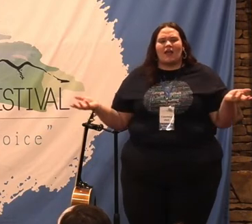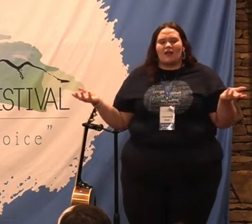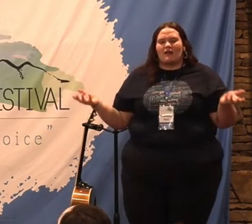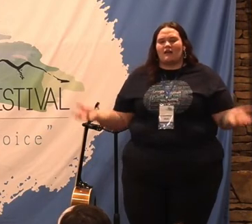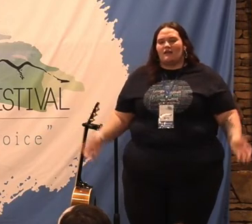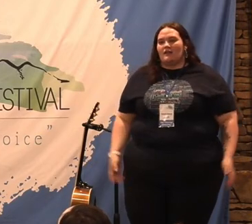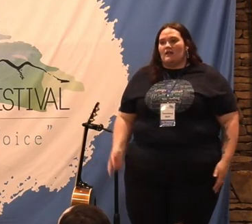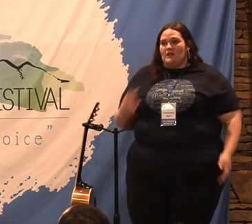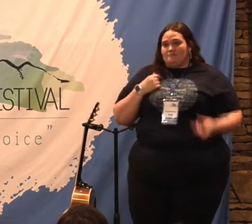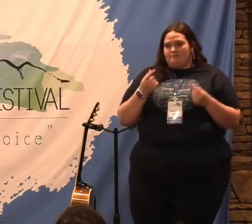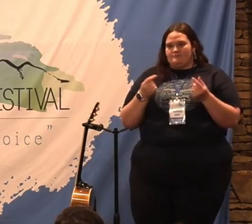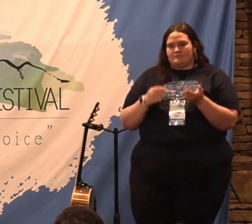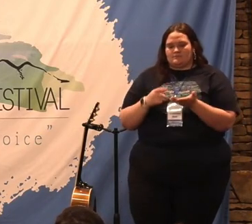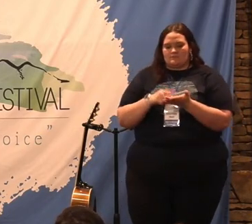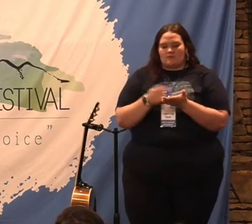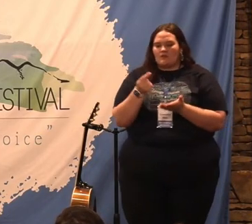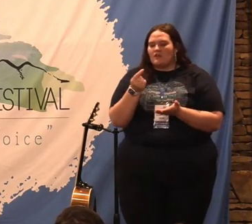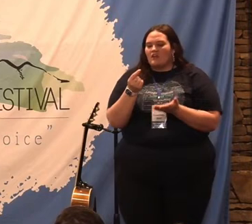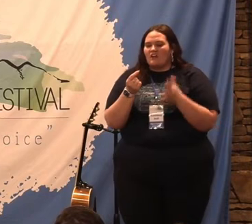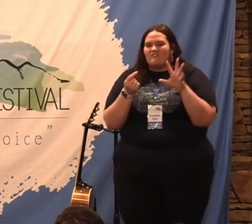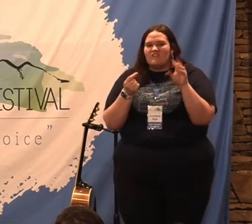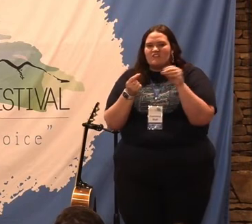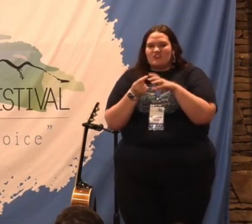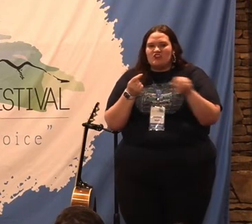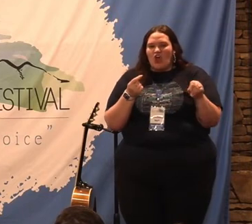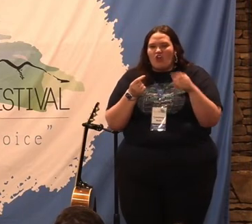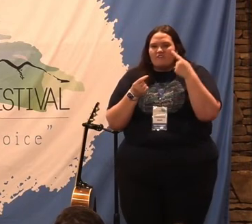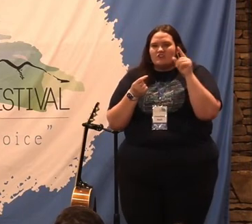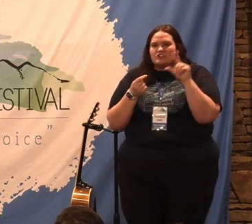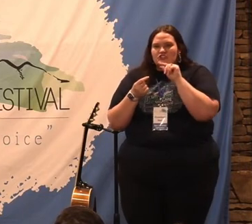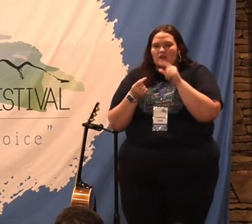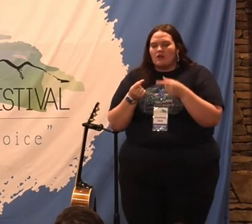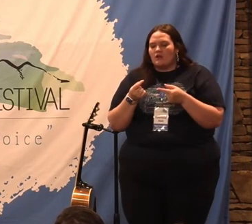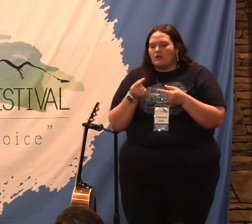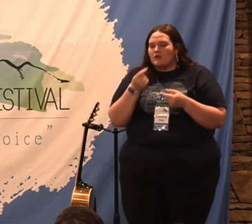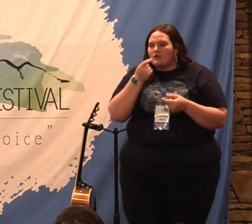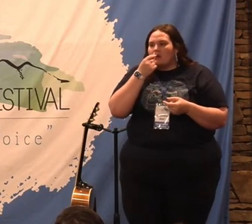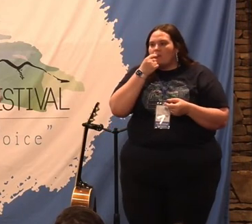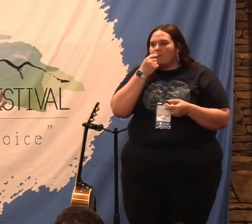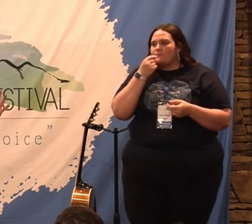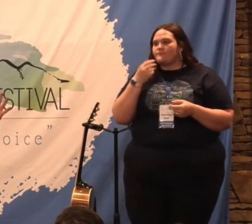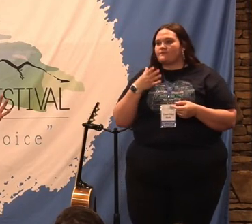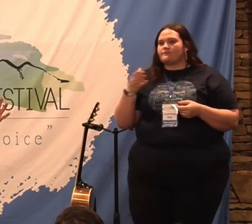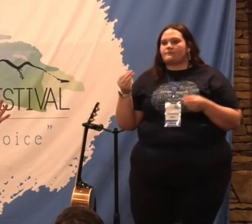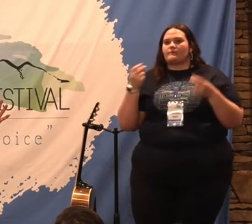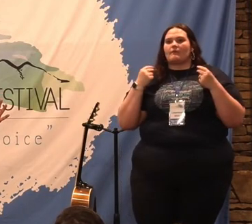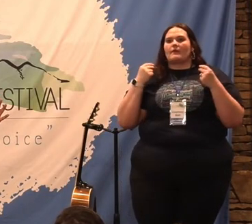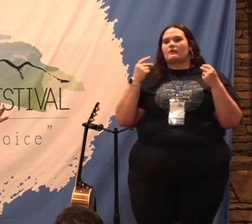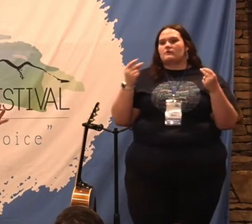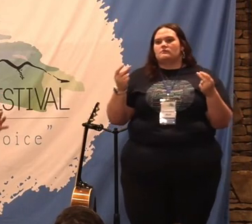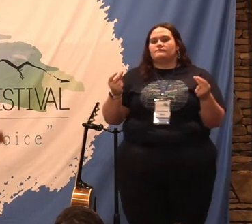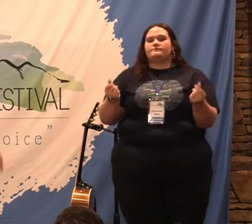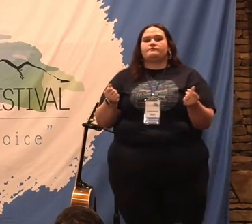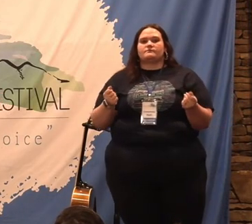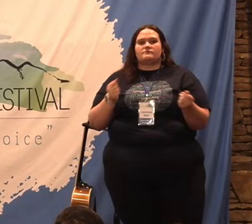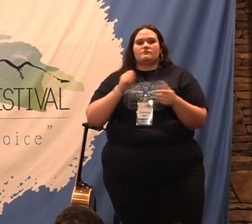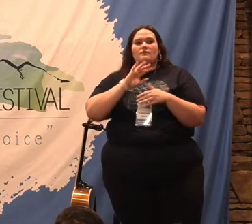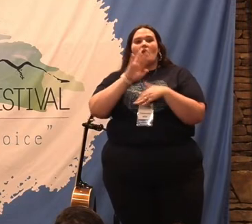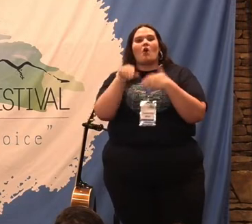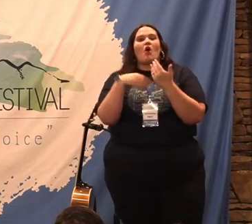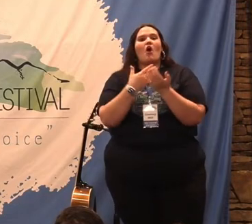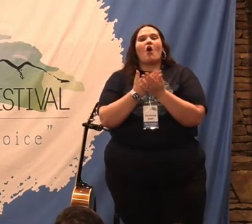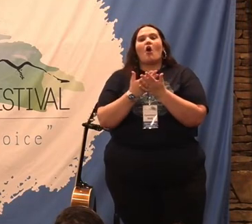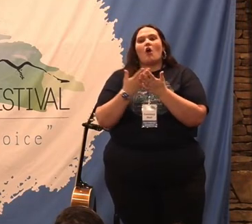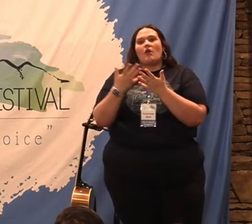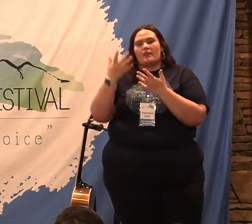grabbed a piece of chicken, $50 for this little piece of chicken, and I put it in my mouth, and immediately, all the memories